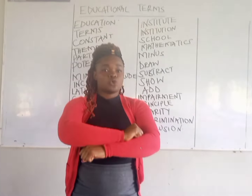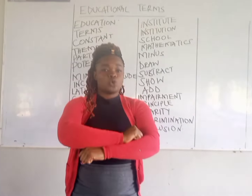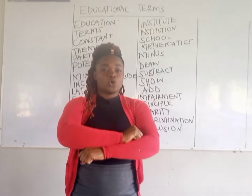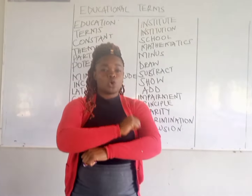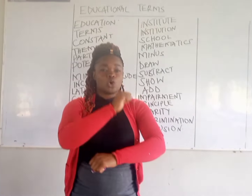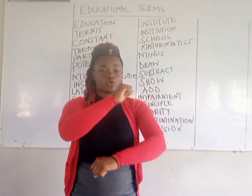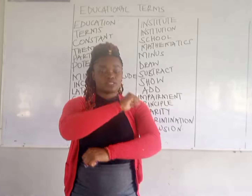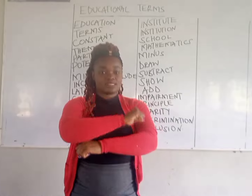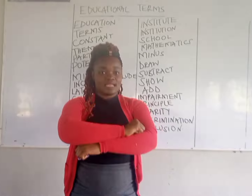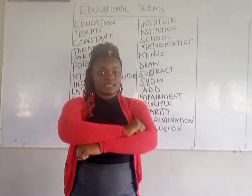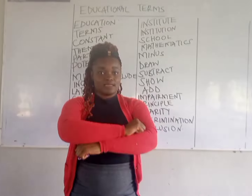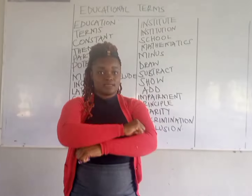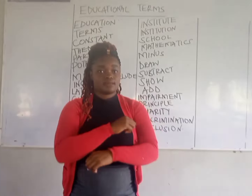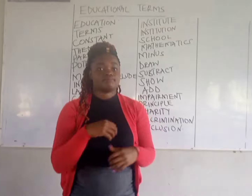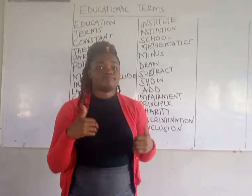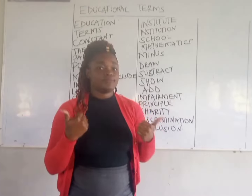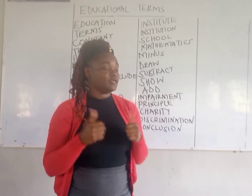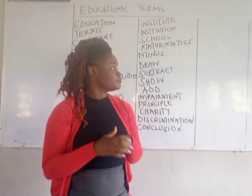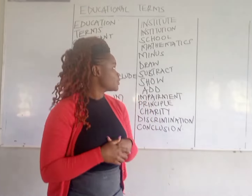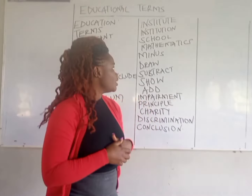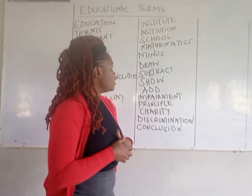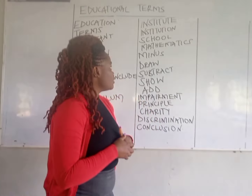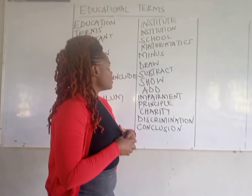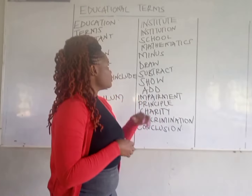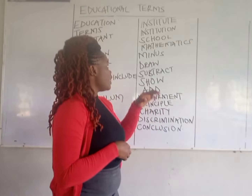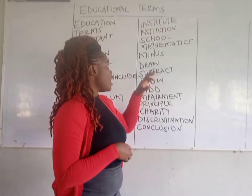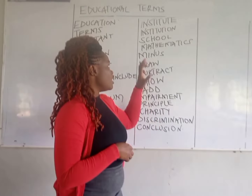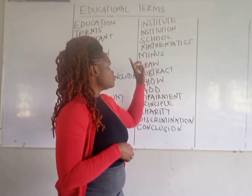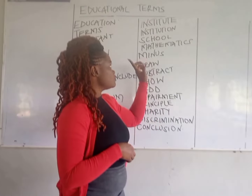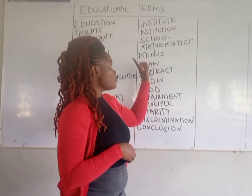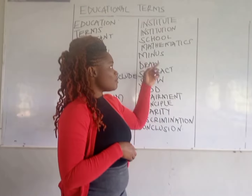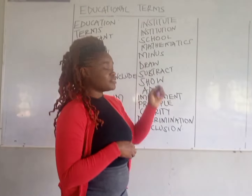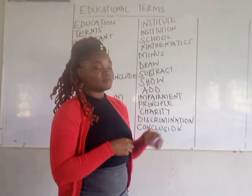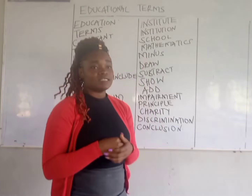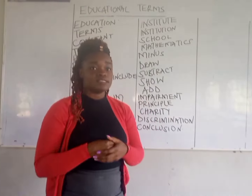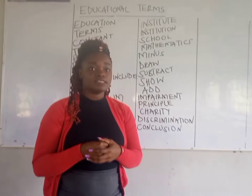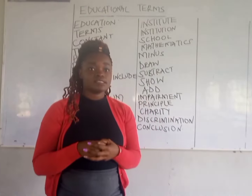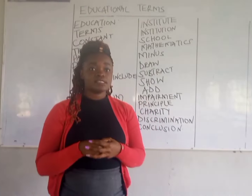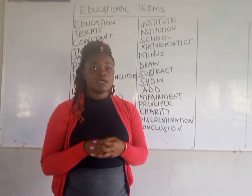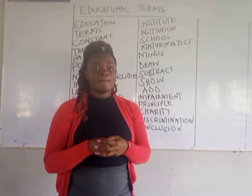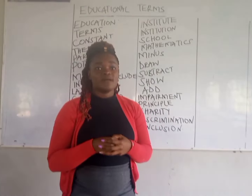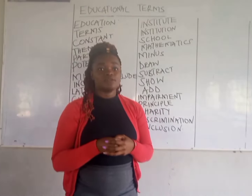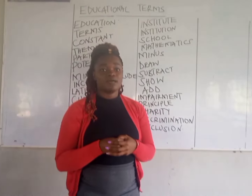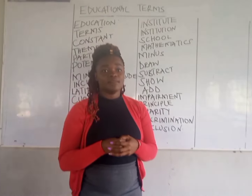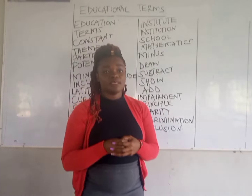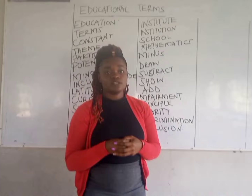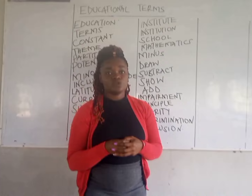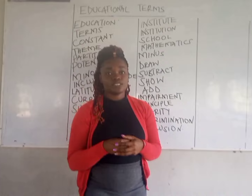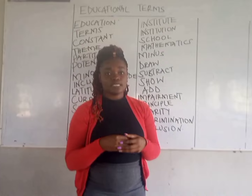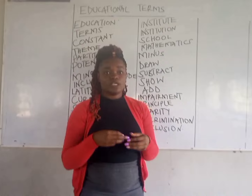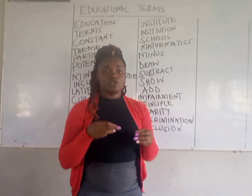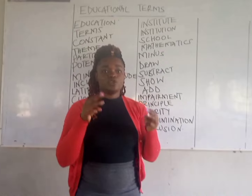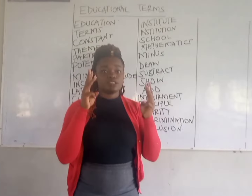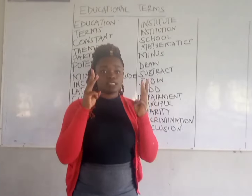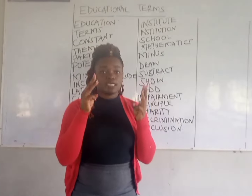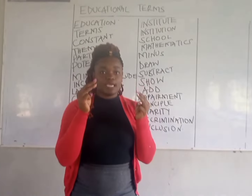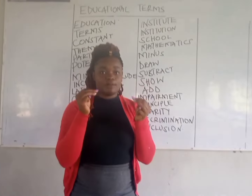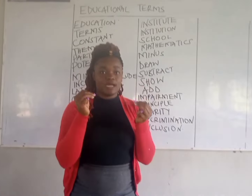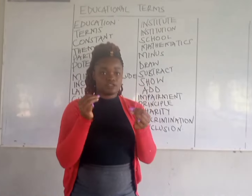school or standard. Yeah. Then we have mathematics. Mathematics, we say using M hand